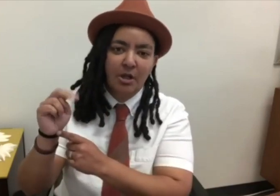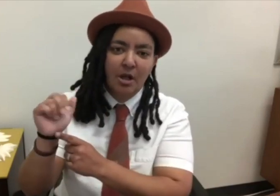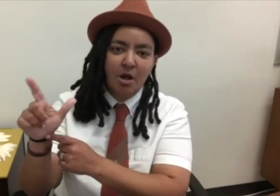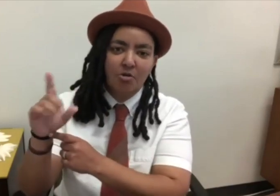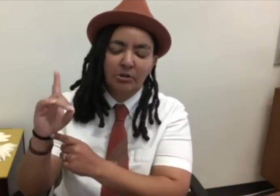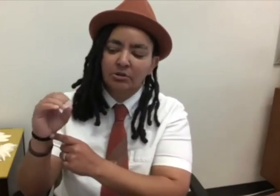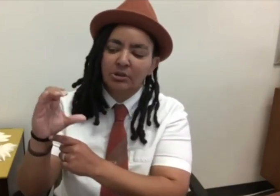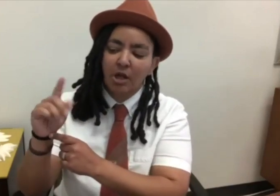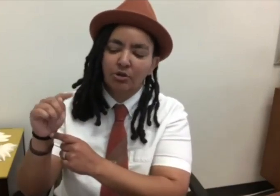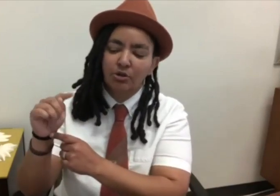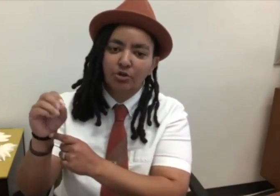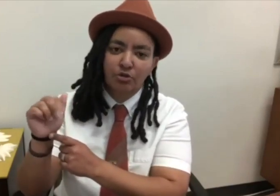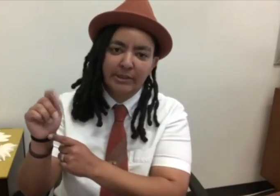getting